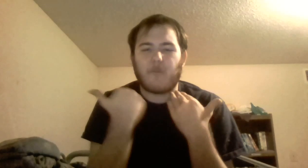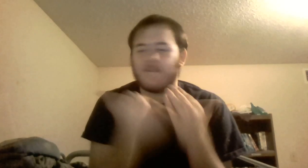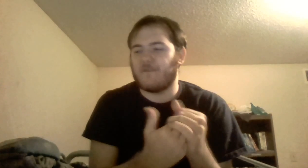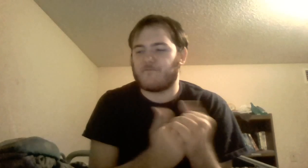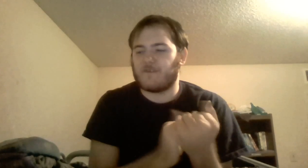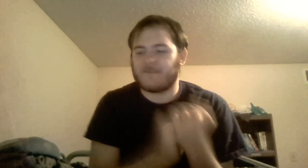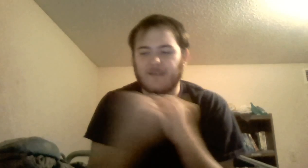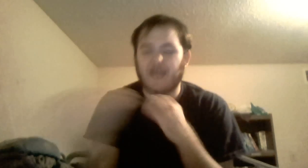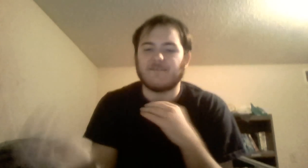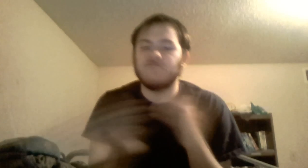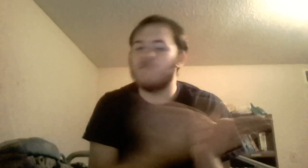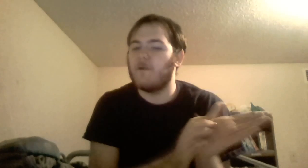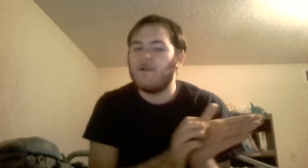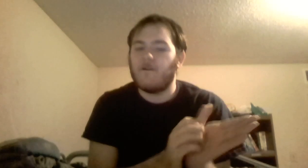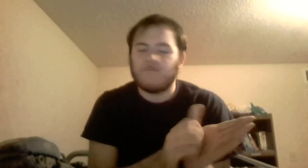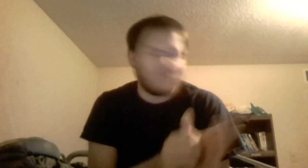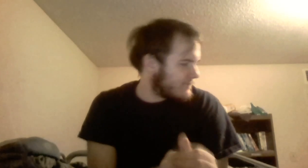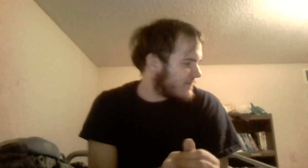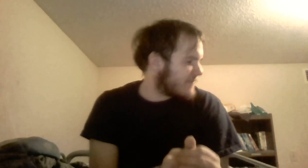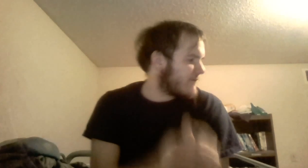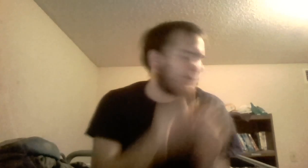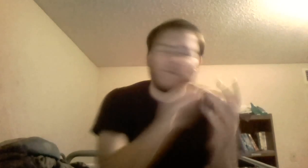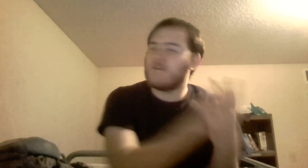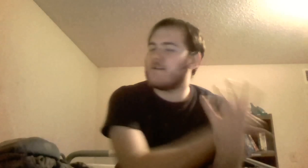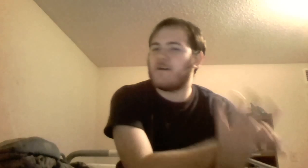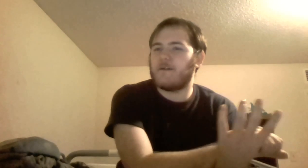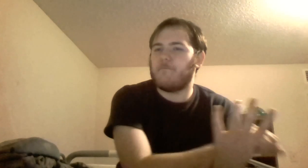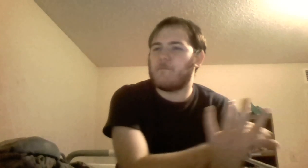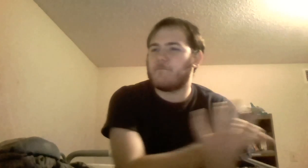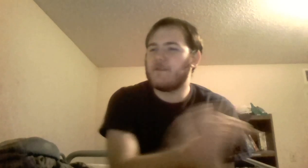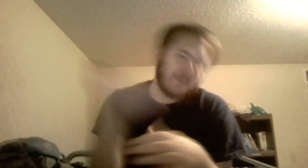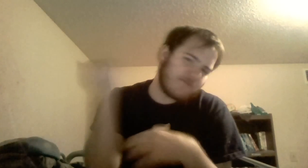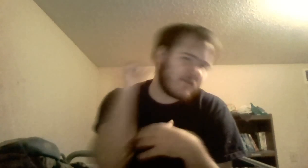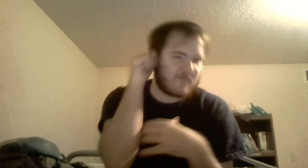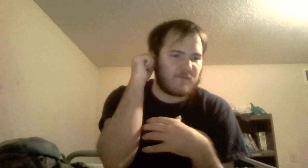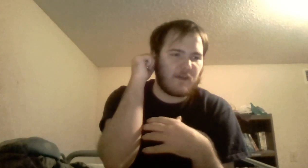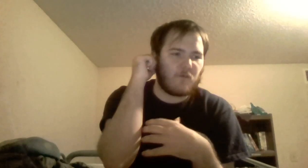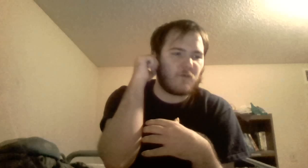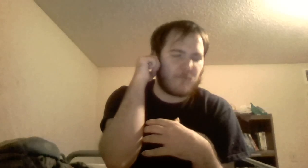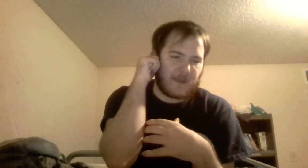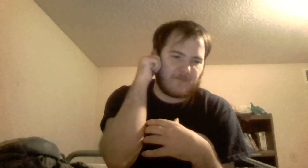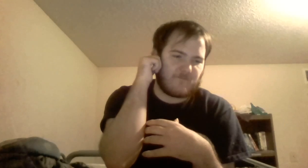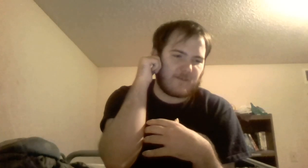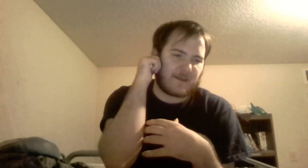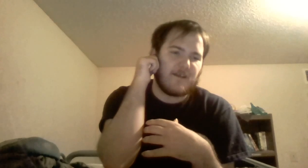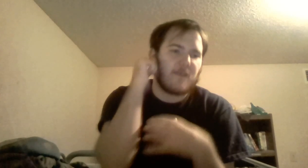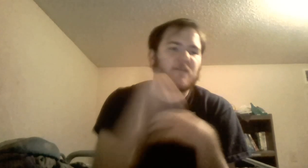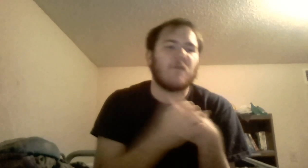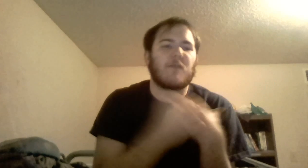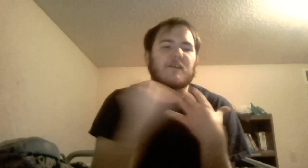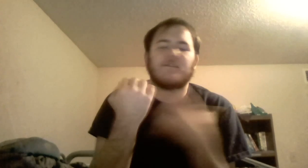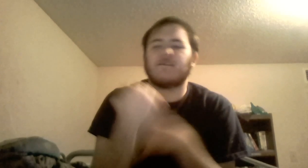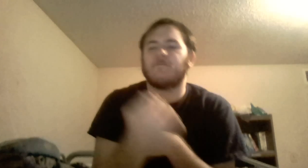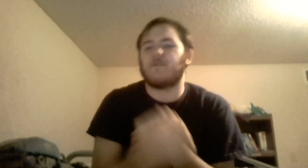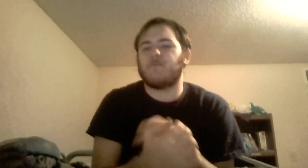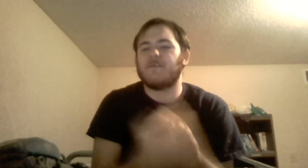bit different and kind of drive But early on, Pete did doing just the old man thing, you know, mocking the computer, Pete